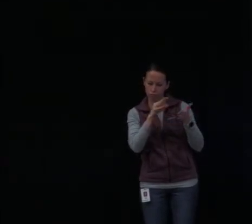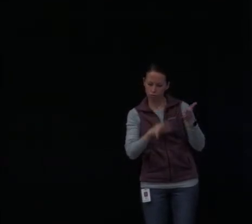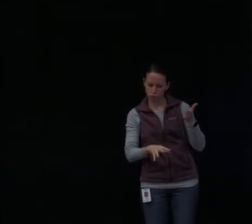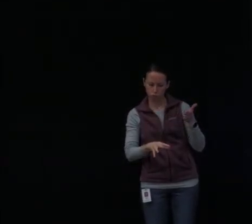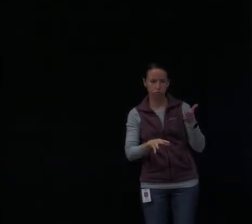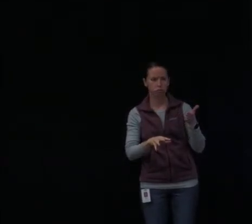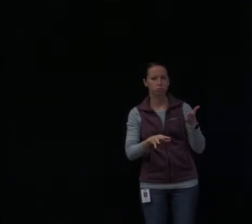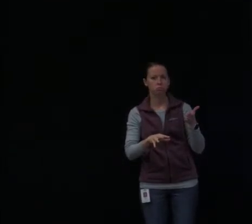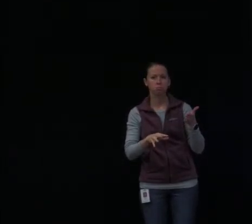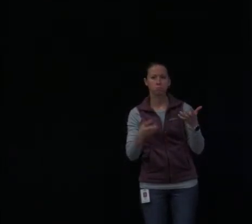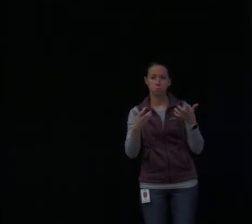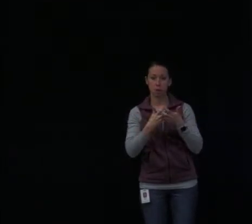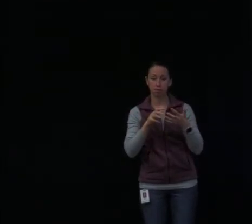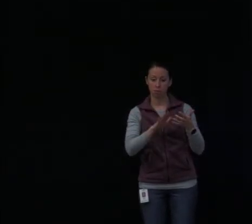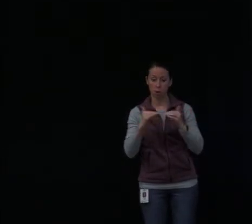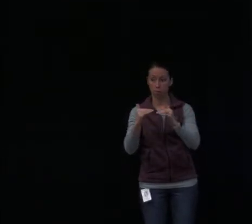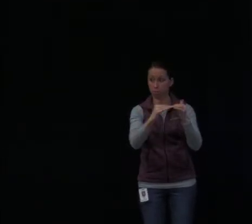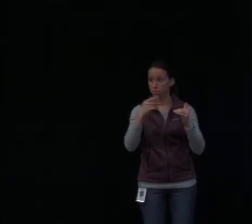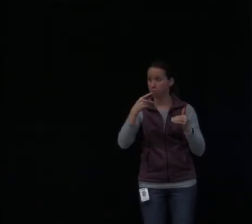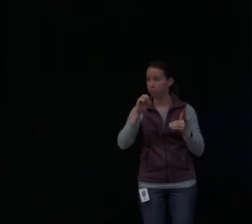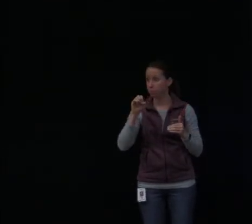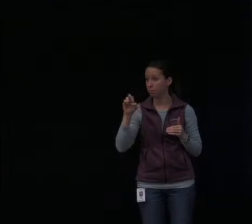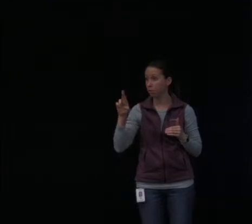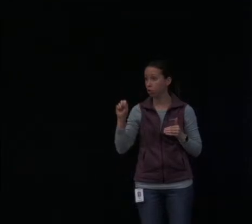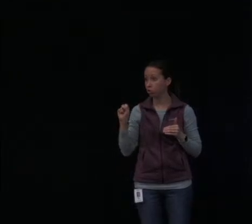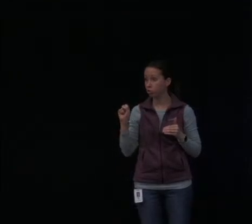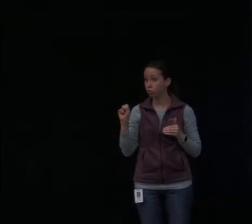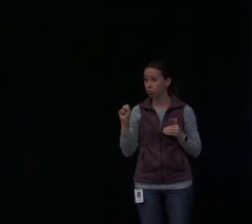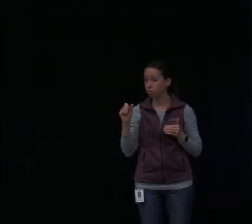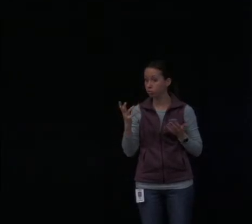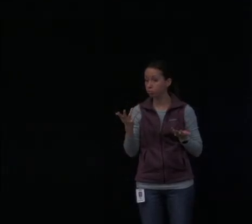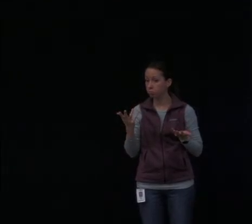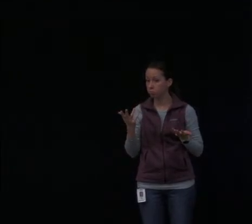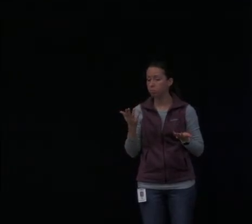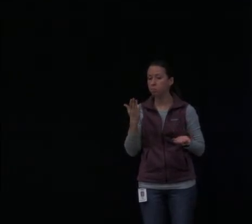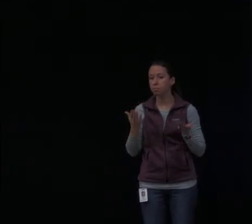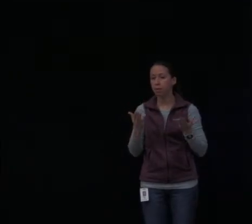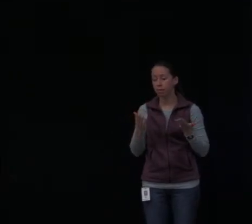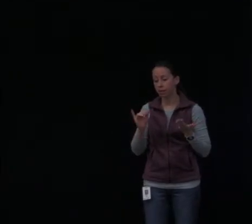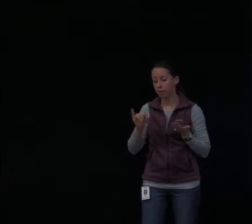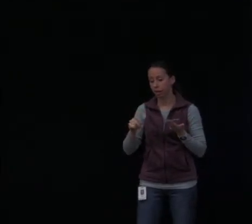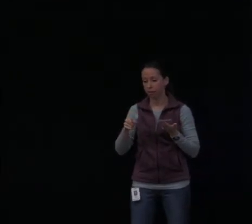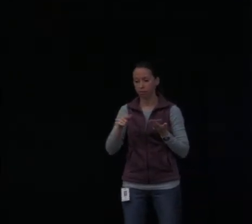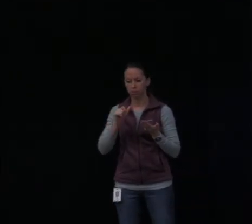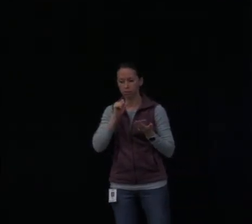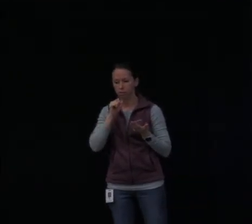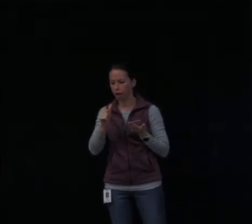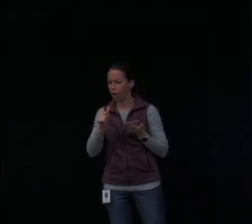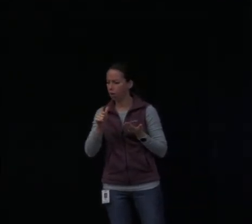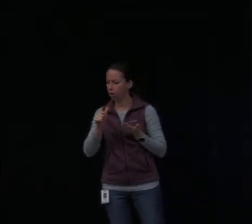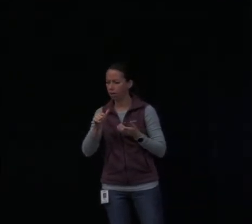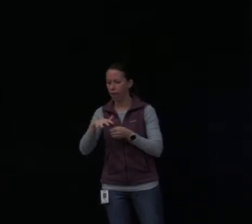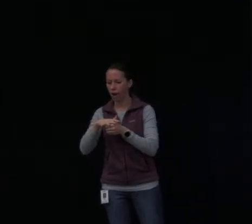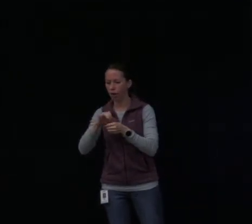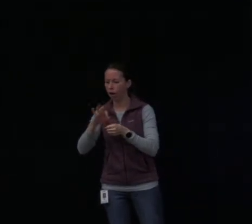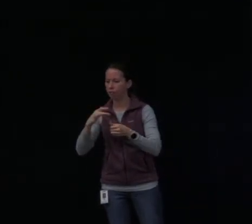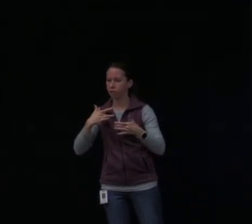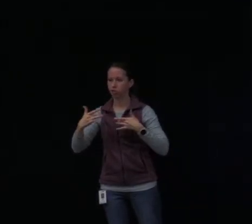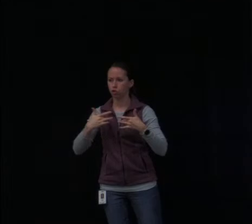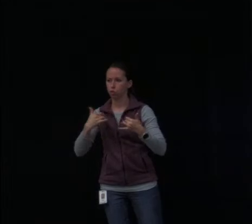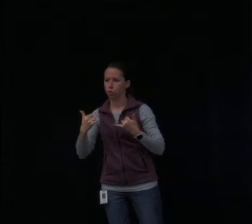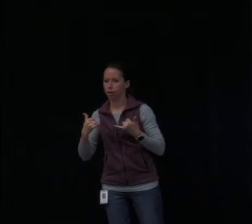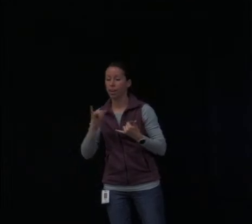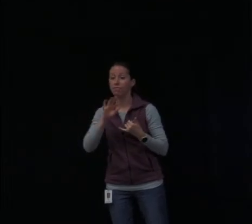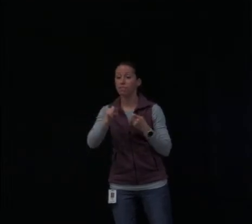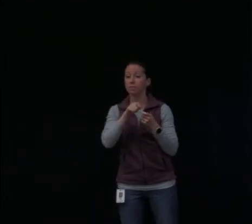commensurate with peers or not an area of concern at this time. So if a particular area, let's say